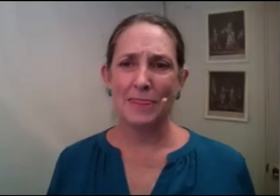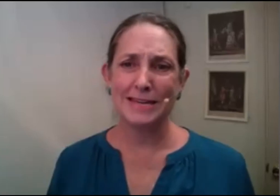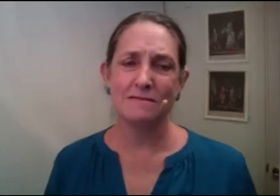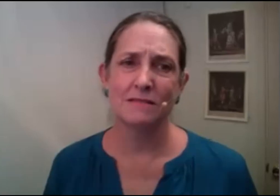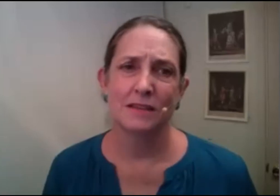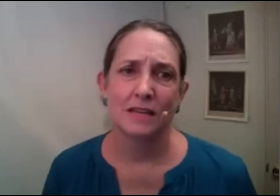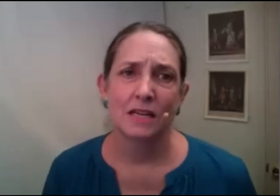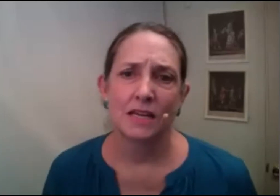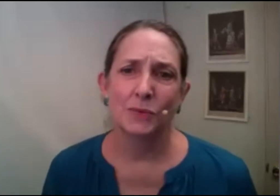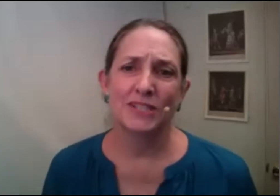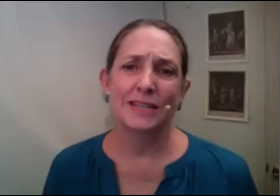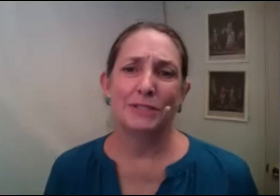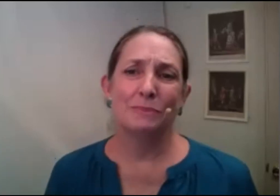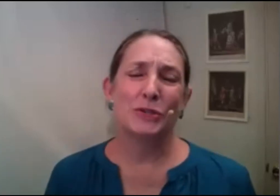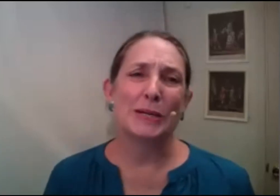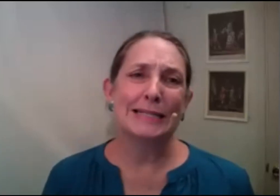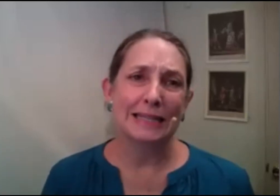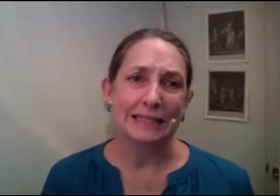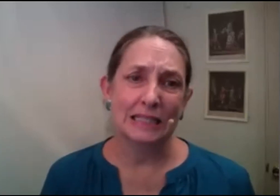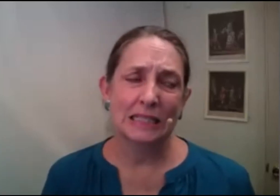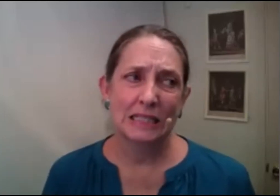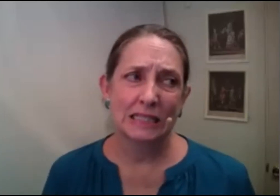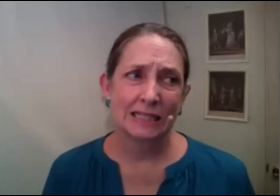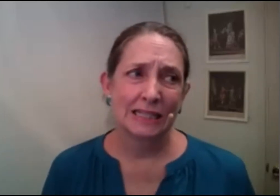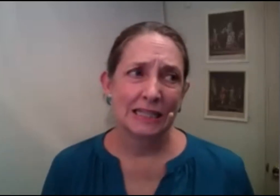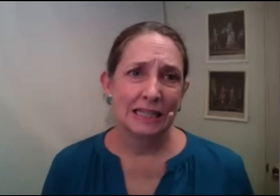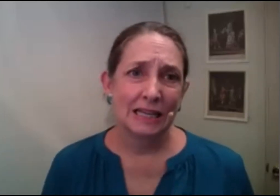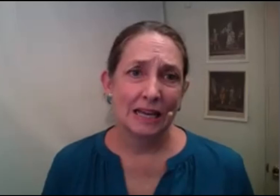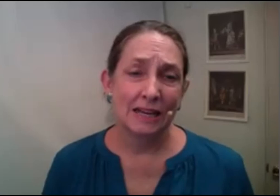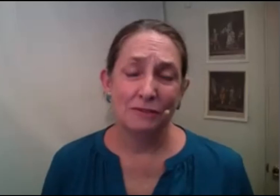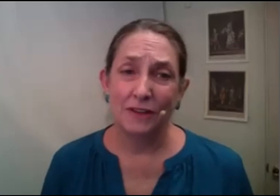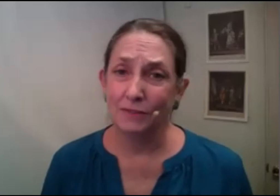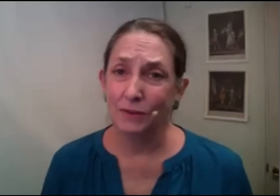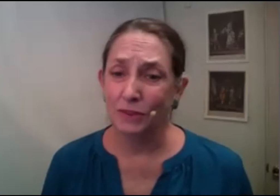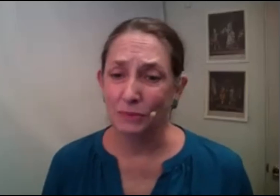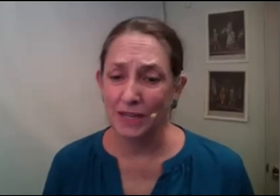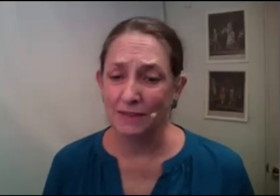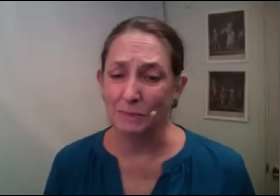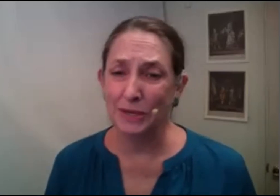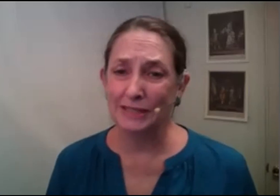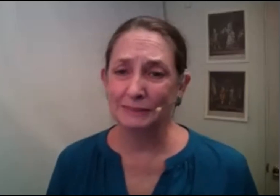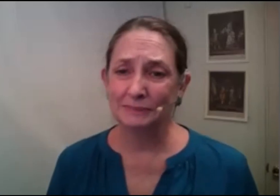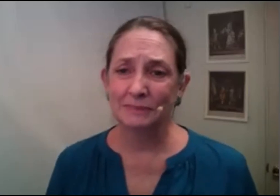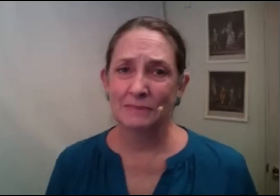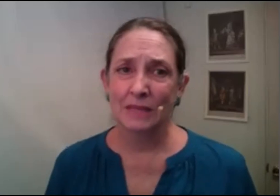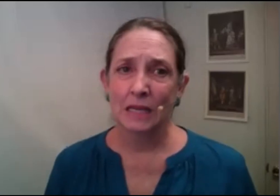And then it was September 22nd, and at 5:03 in the